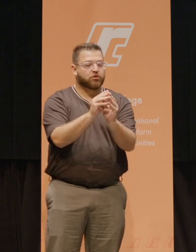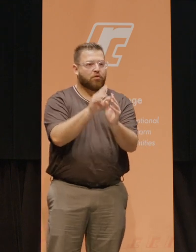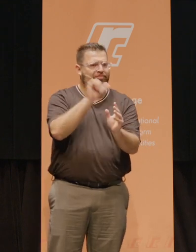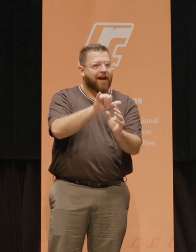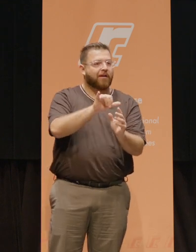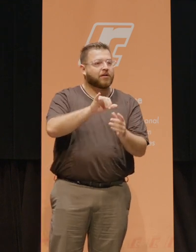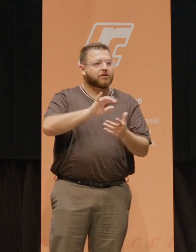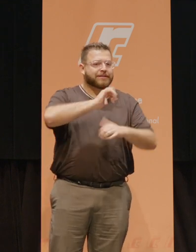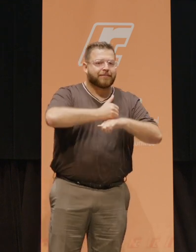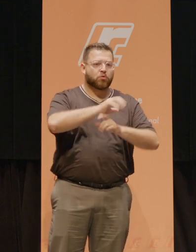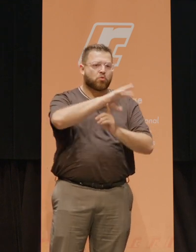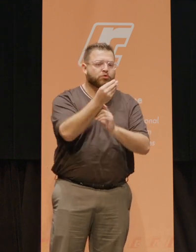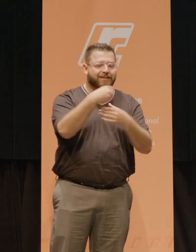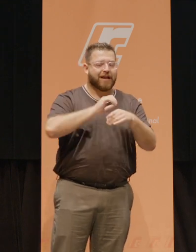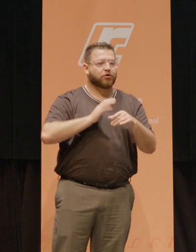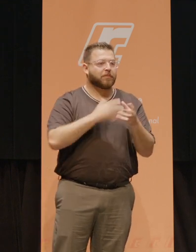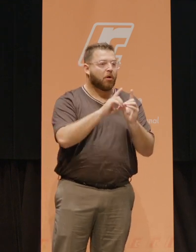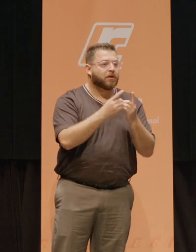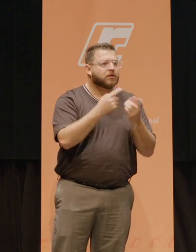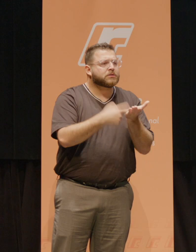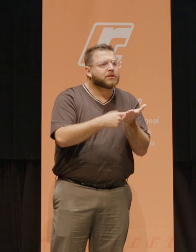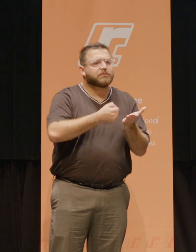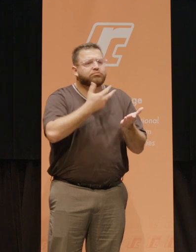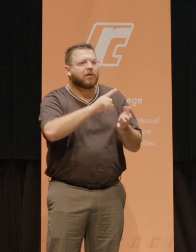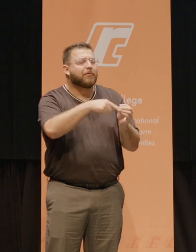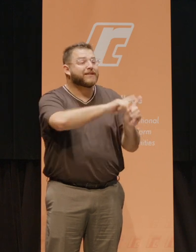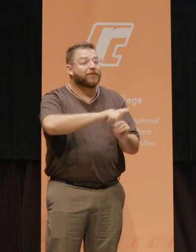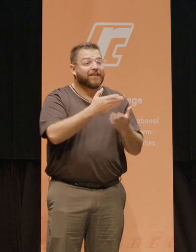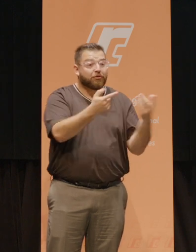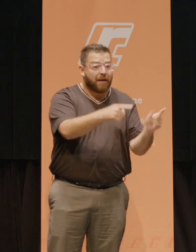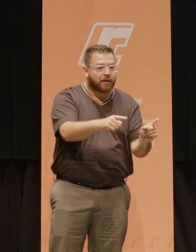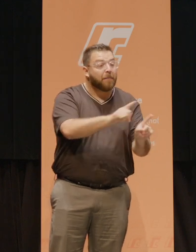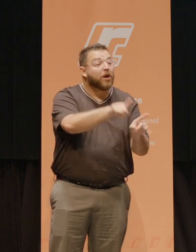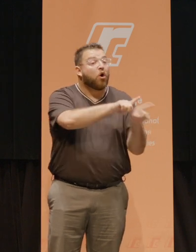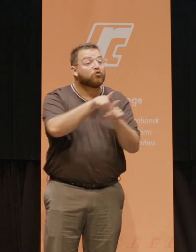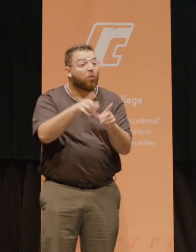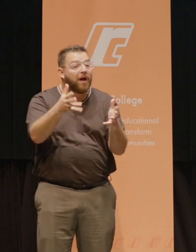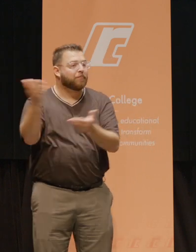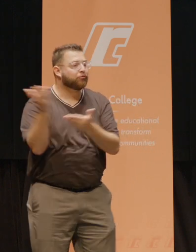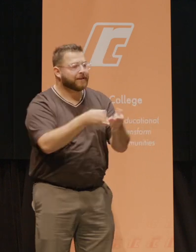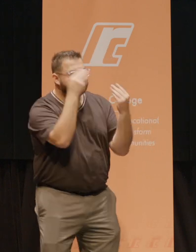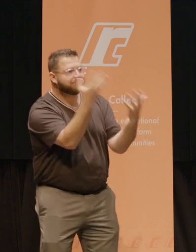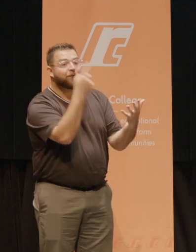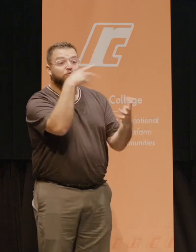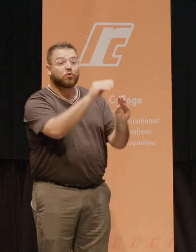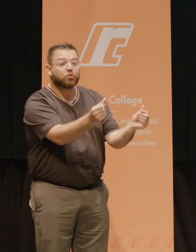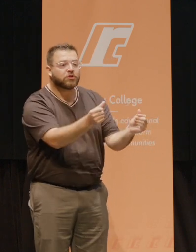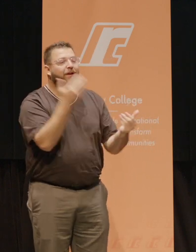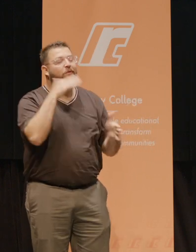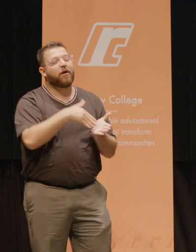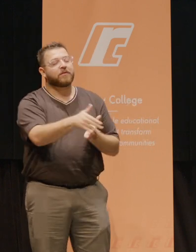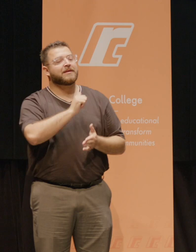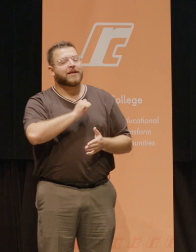where we can just start talking about different things that are going on, but also bringing solutions. What are solutions that we could bring? I know a lot of times, even I've